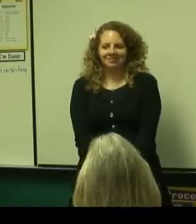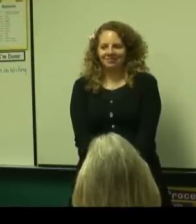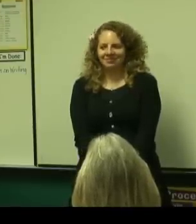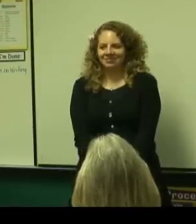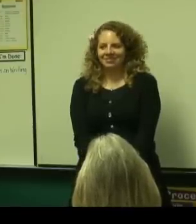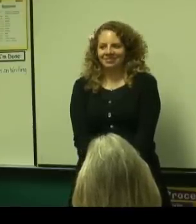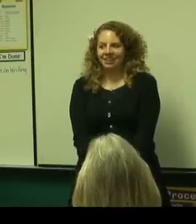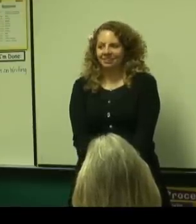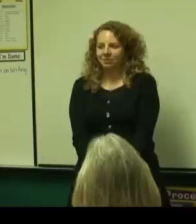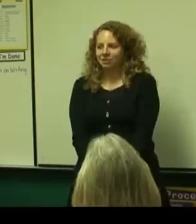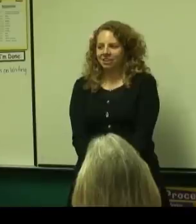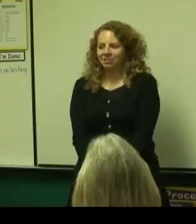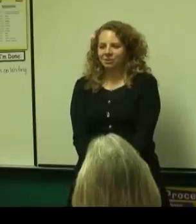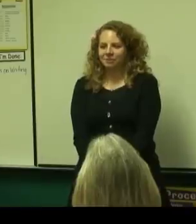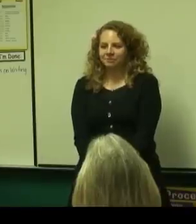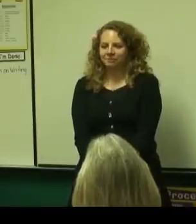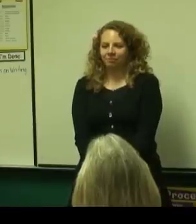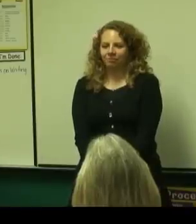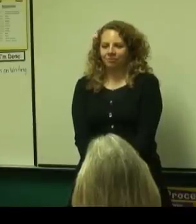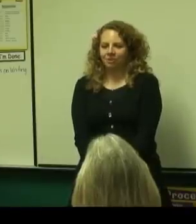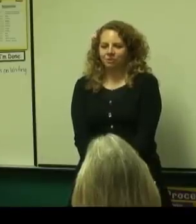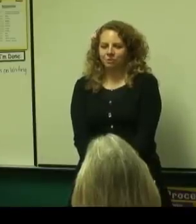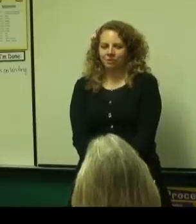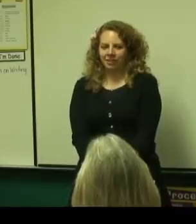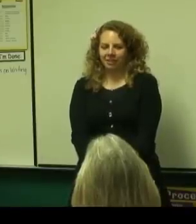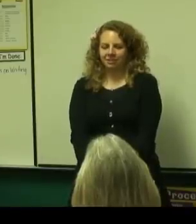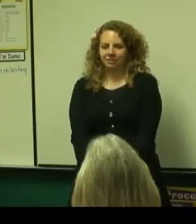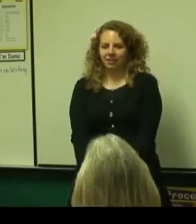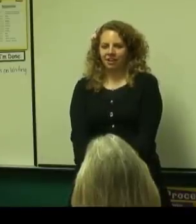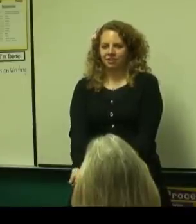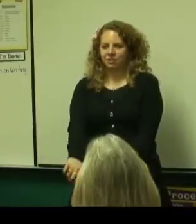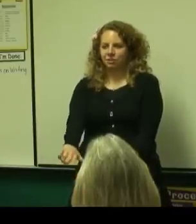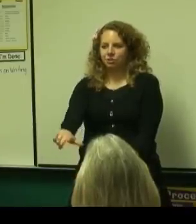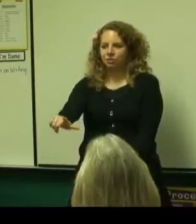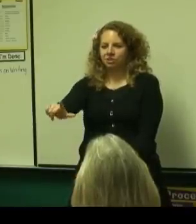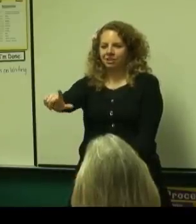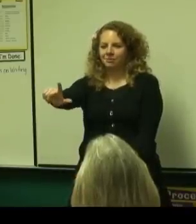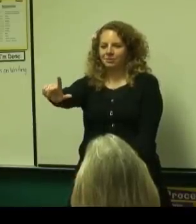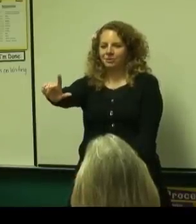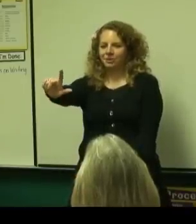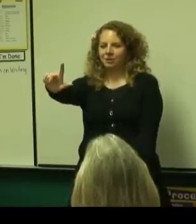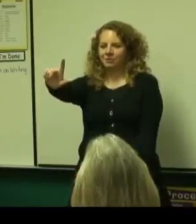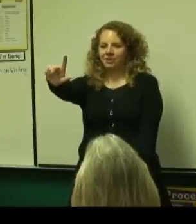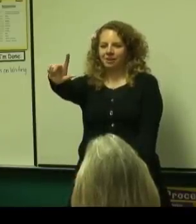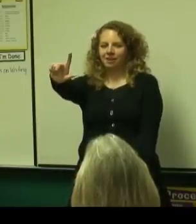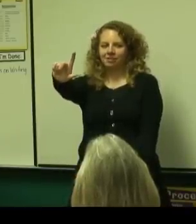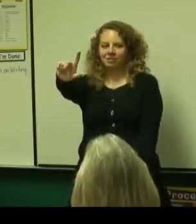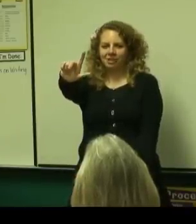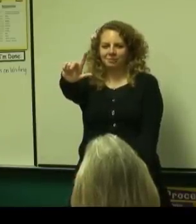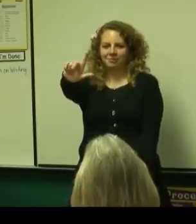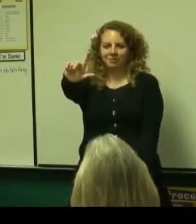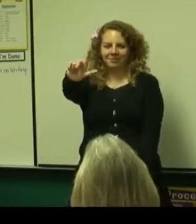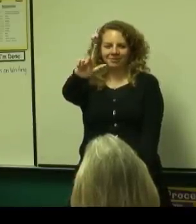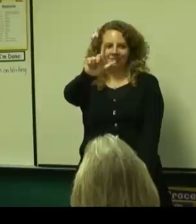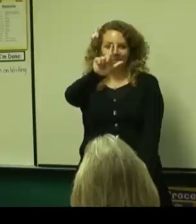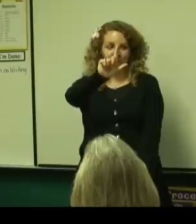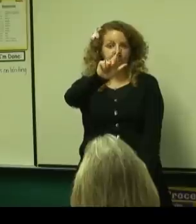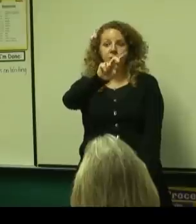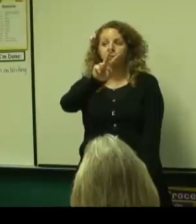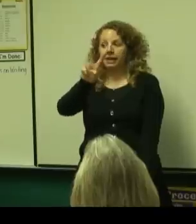20. Yeah, raise your hands, do it. 28. Okay, so usually we start with the L shape for the 2, but you